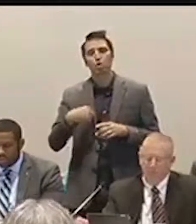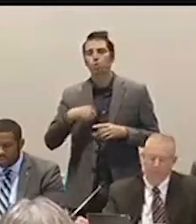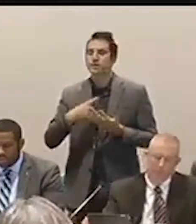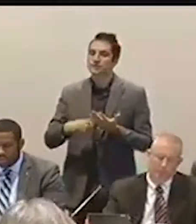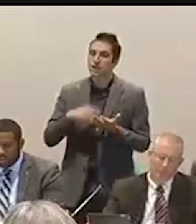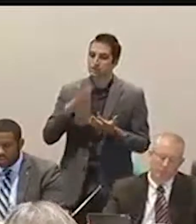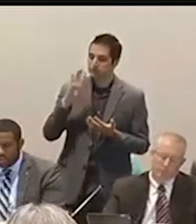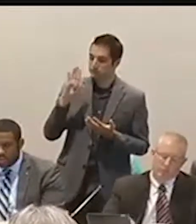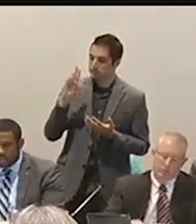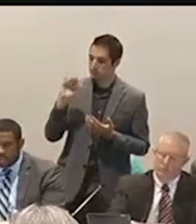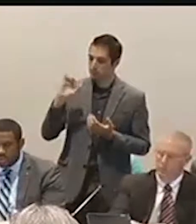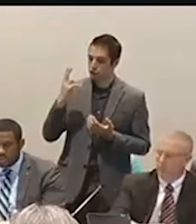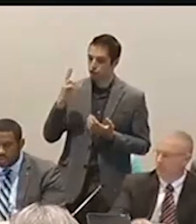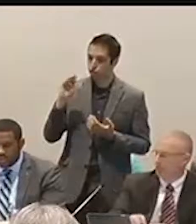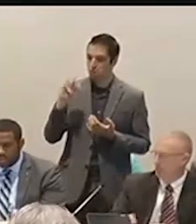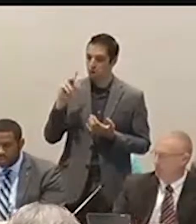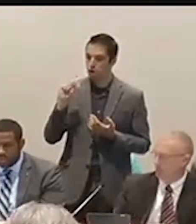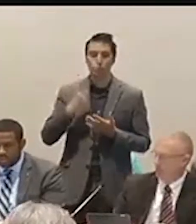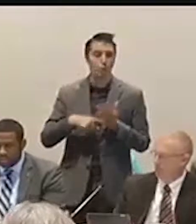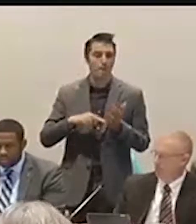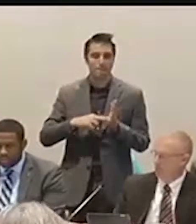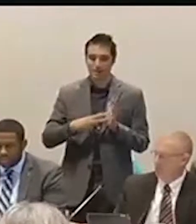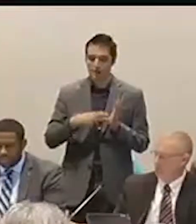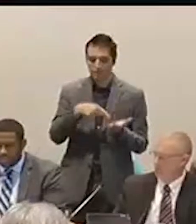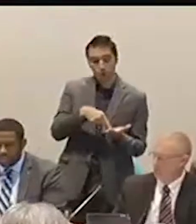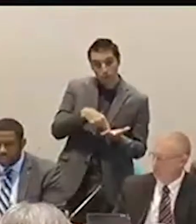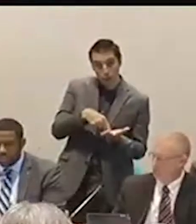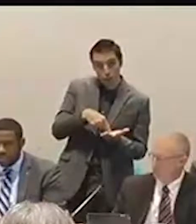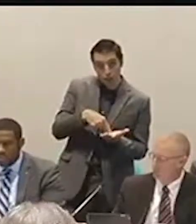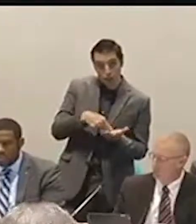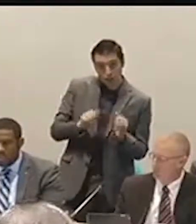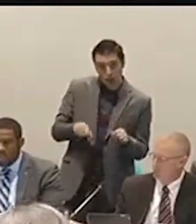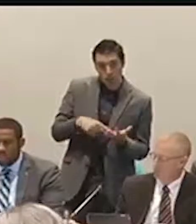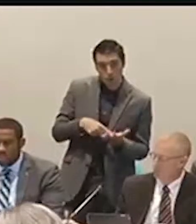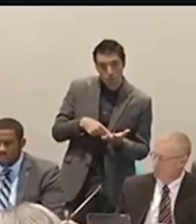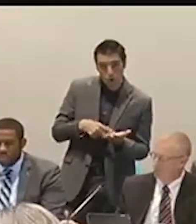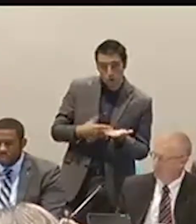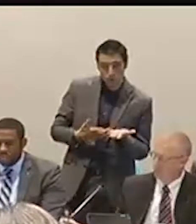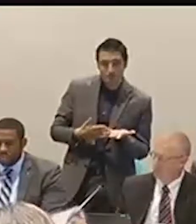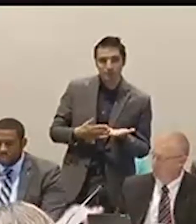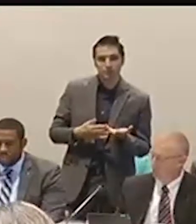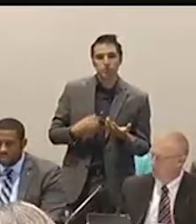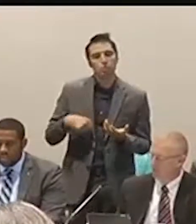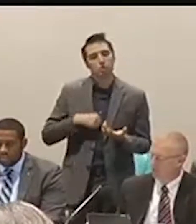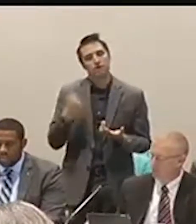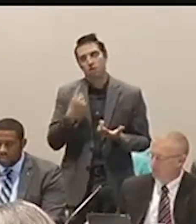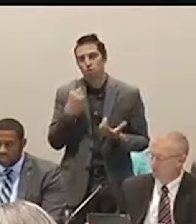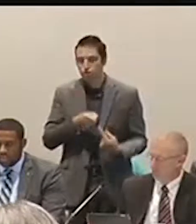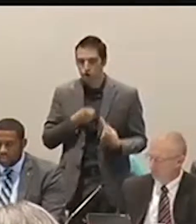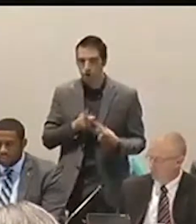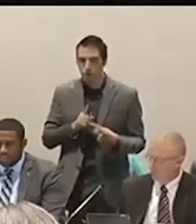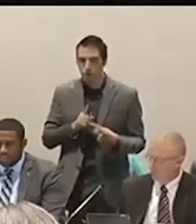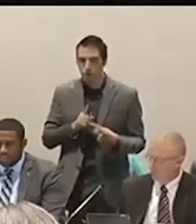benchmarks for what's affordable. And we've always struggled with that, but the EPA in the past has used a formula